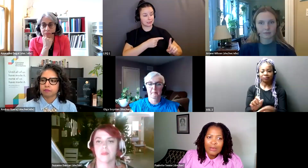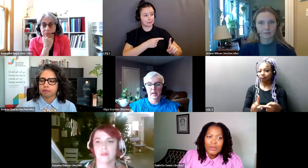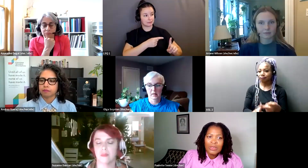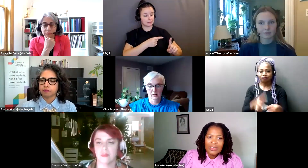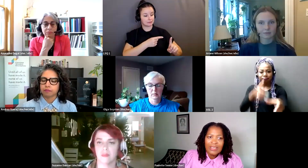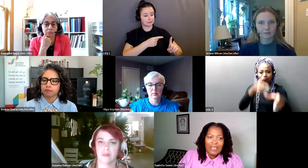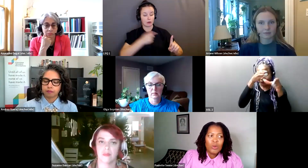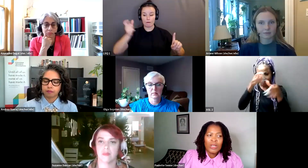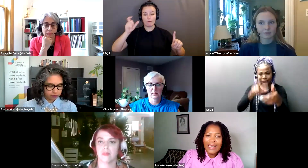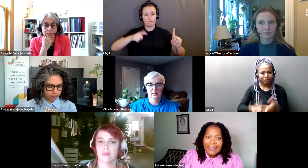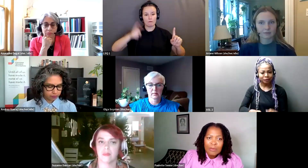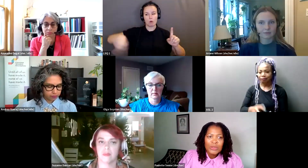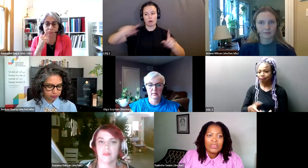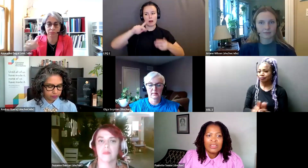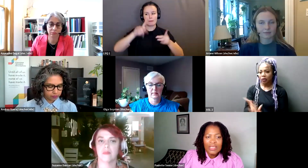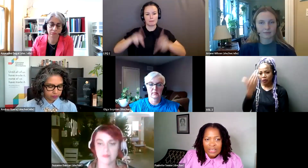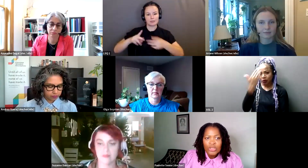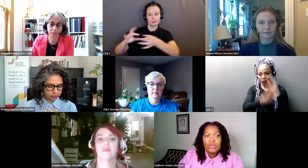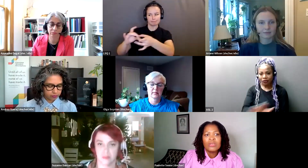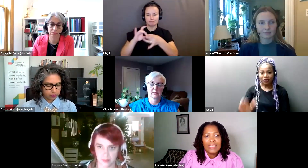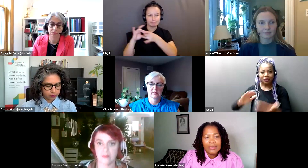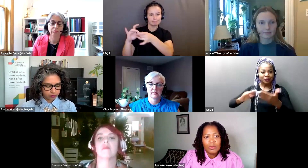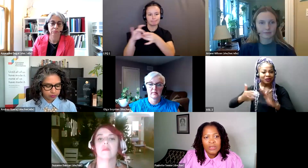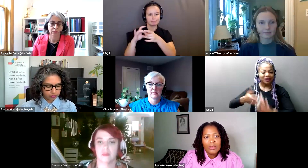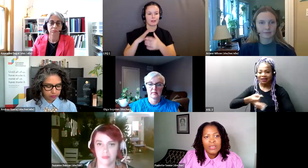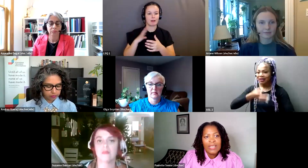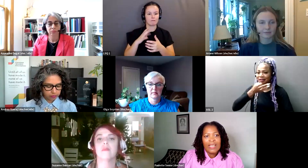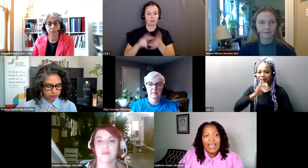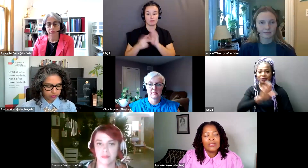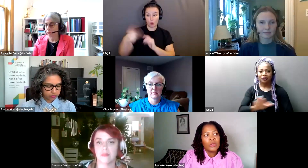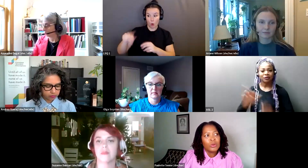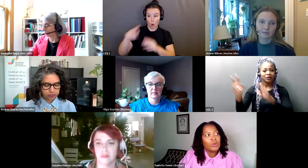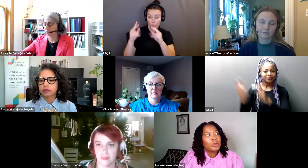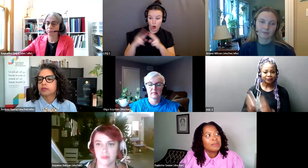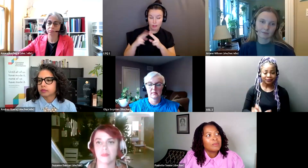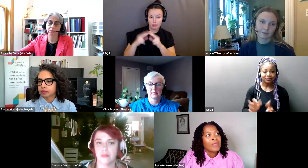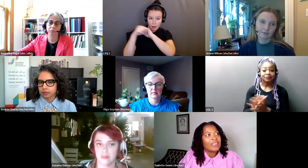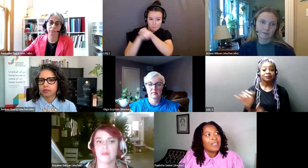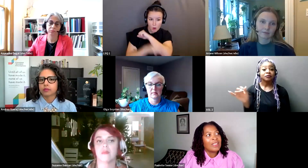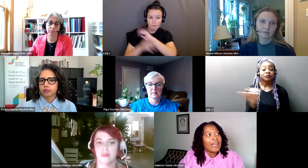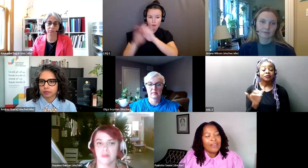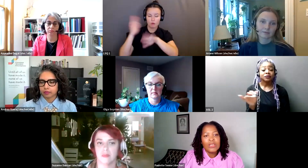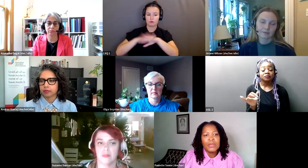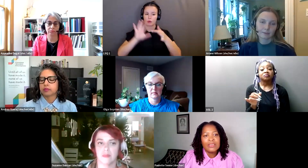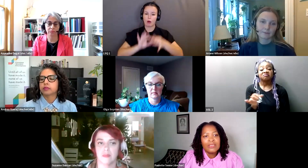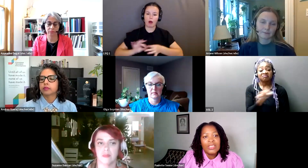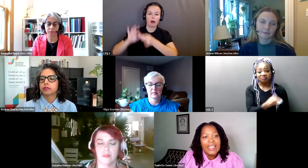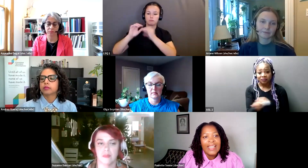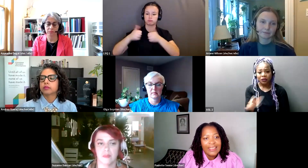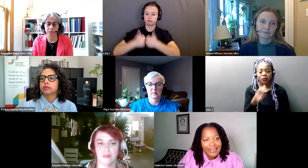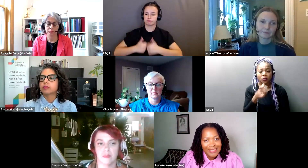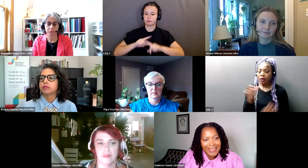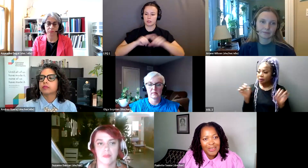know their communities, who are expert in the issues that they're working with, and who have the ability